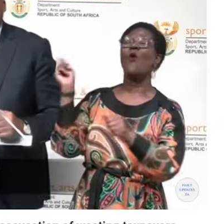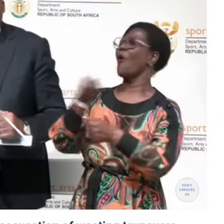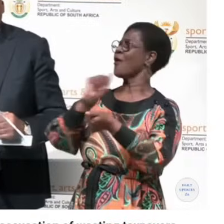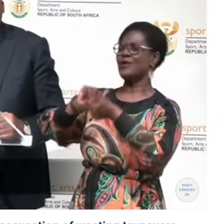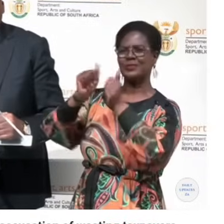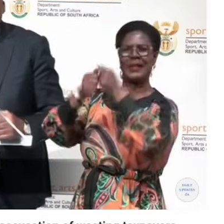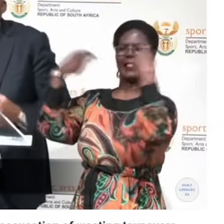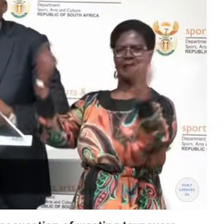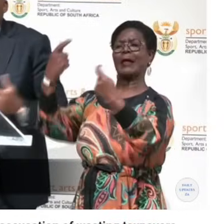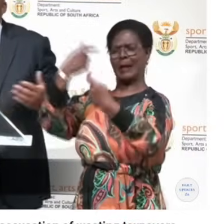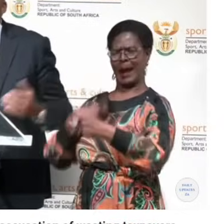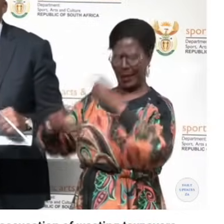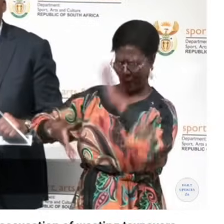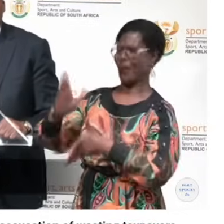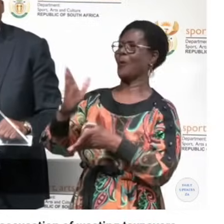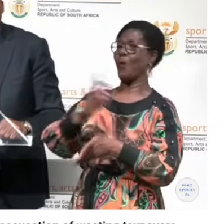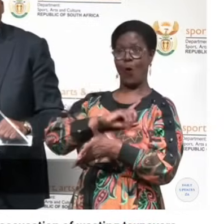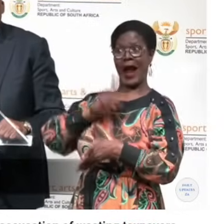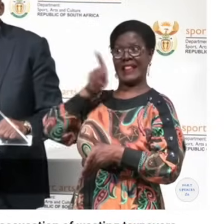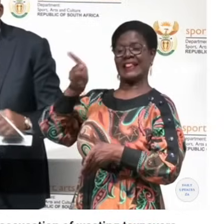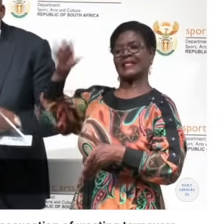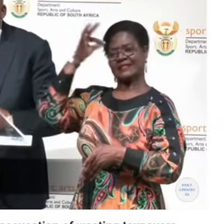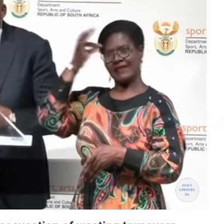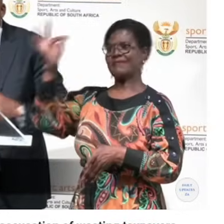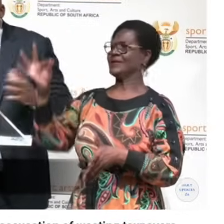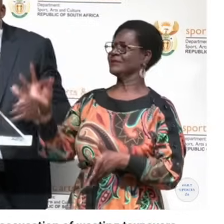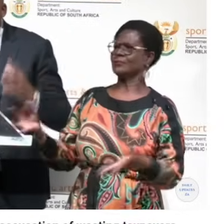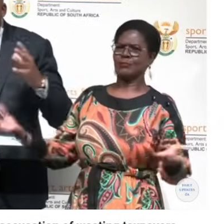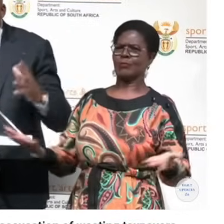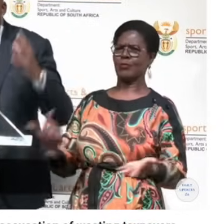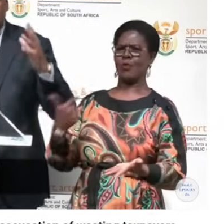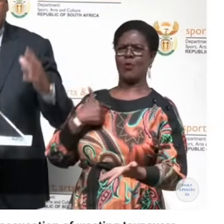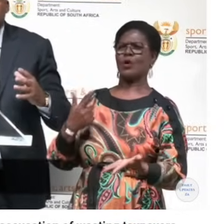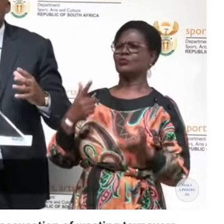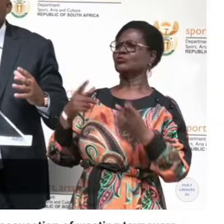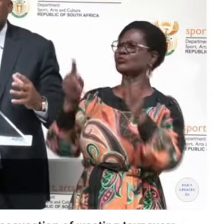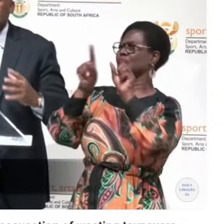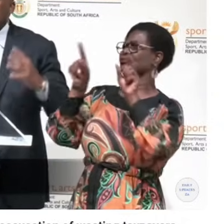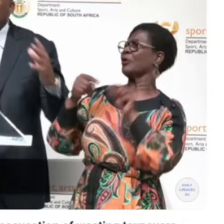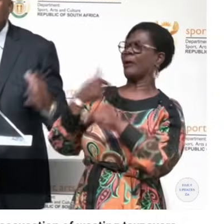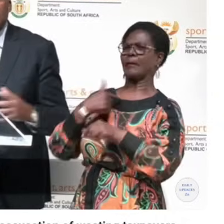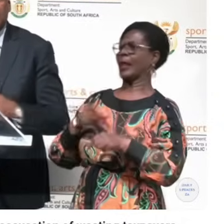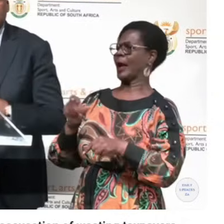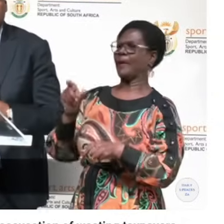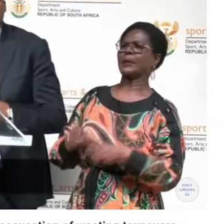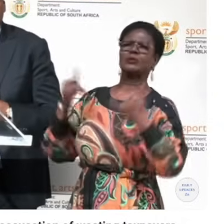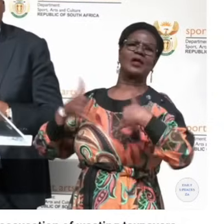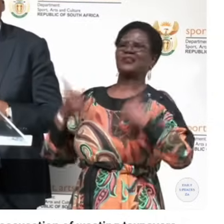events, because that's government. Now you want to portray me as a person that's taking a